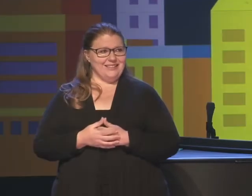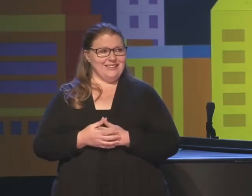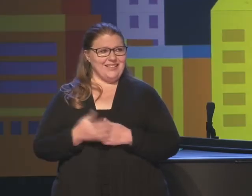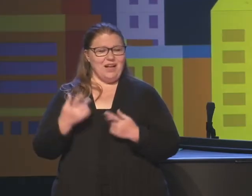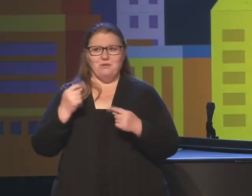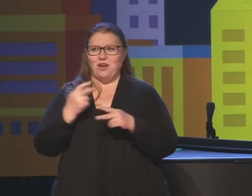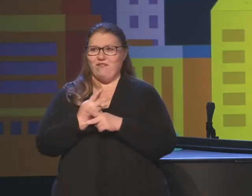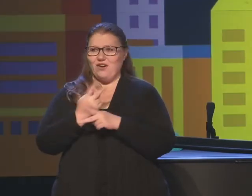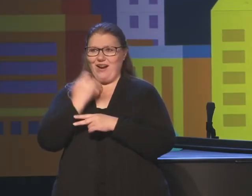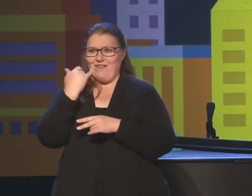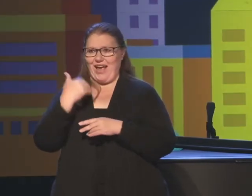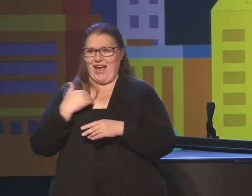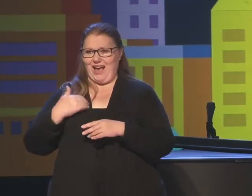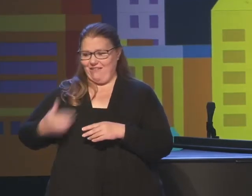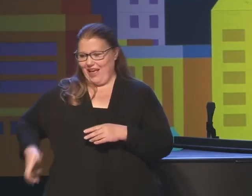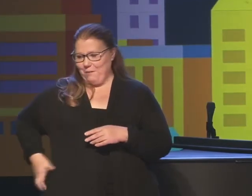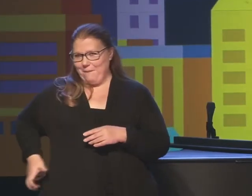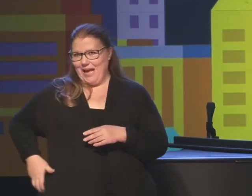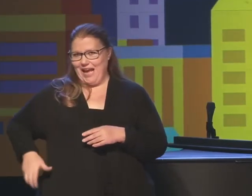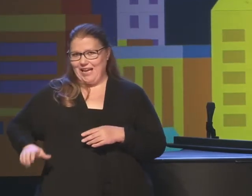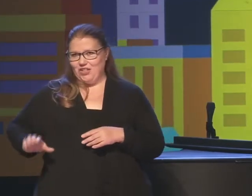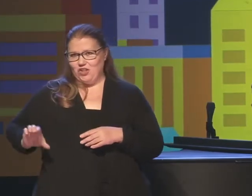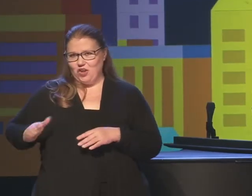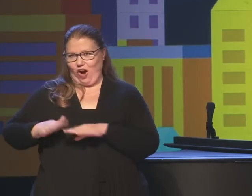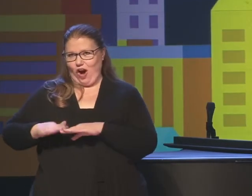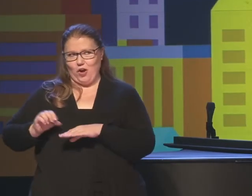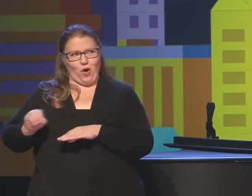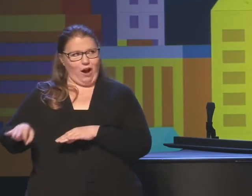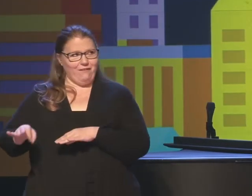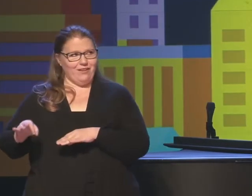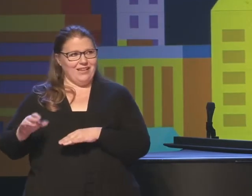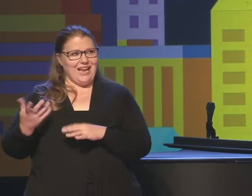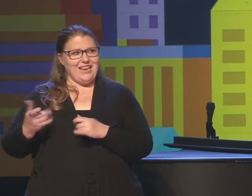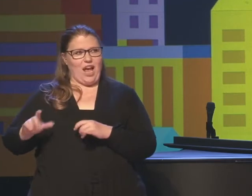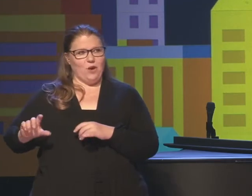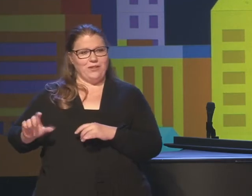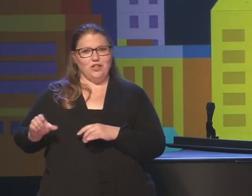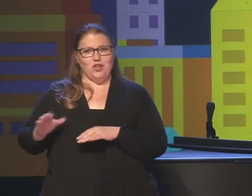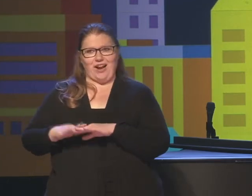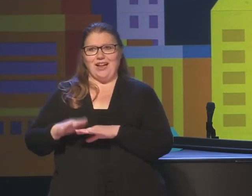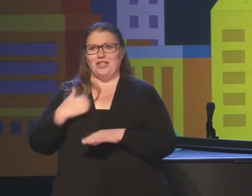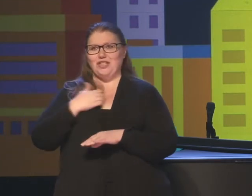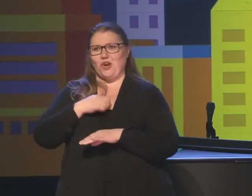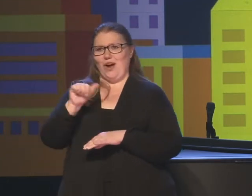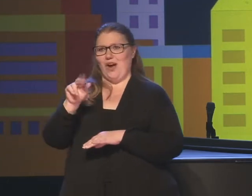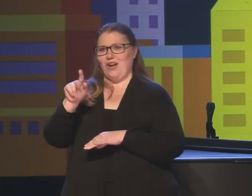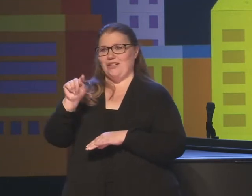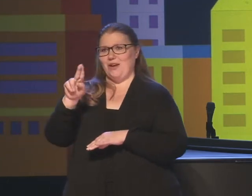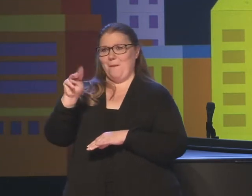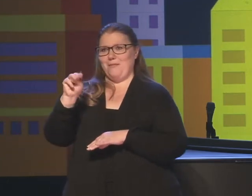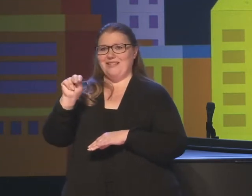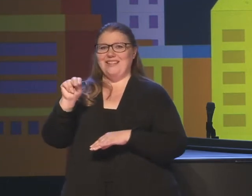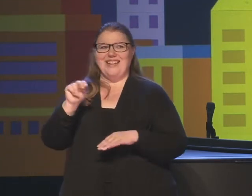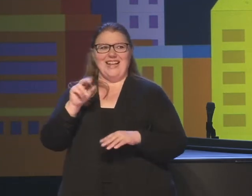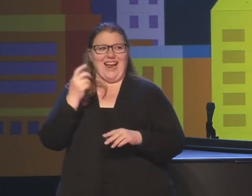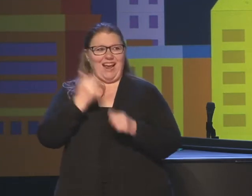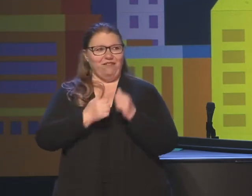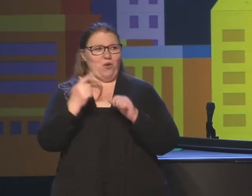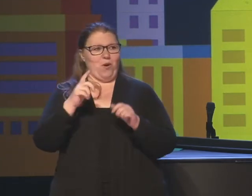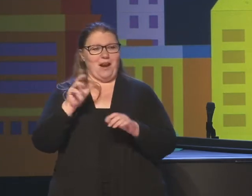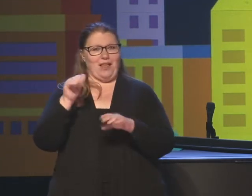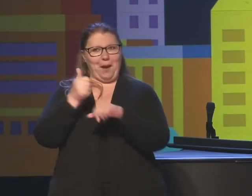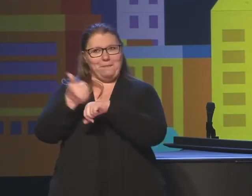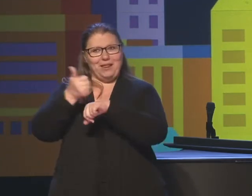I'm trying to figure out if I have my pack turned on or off. I have it turned on now. I apologize, Autumn. Everybody blames the sound people, and it's not